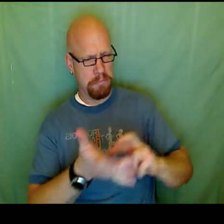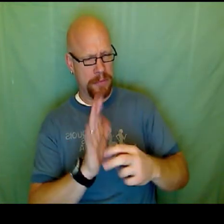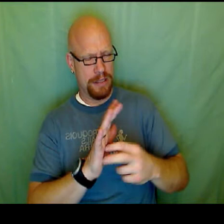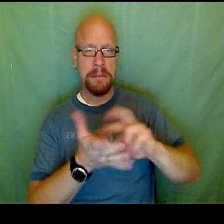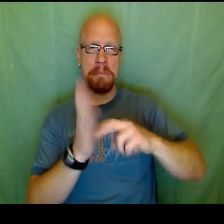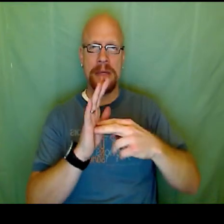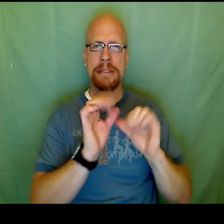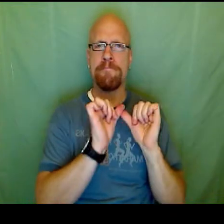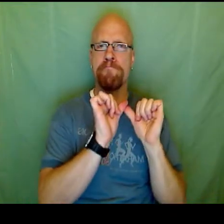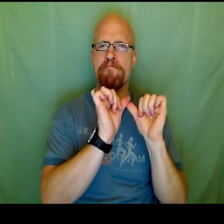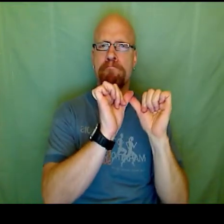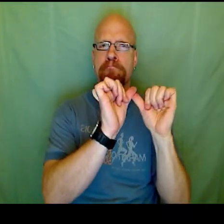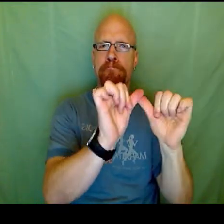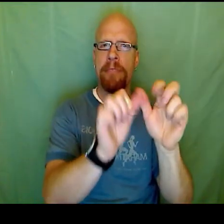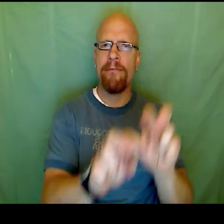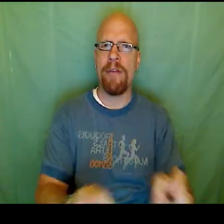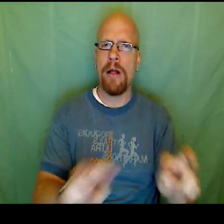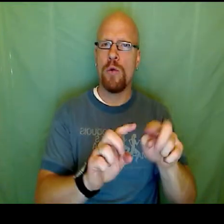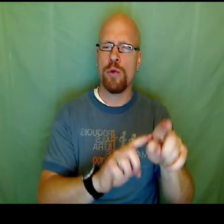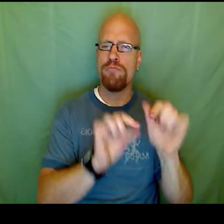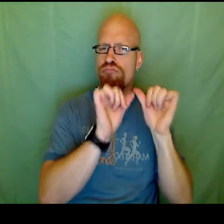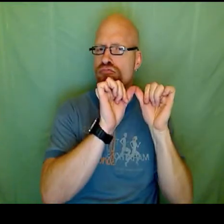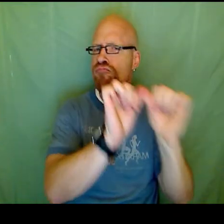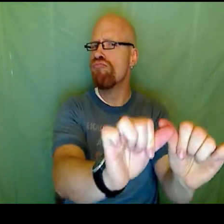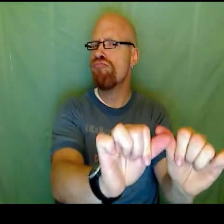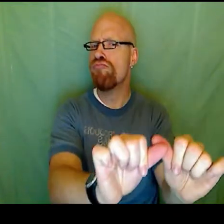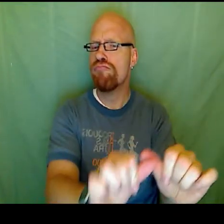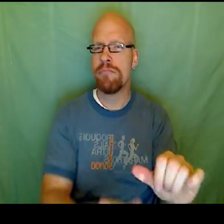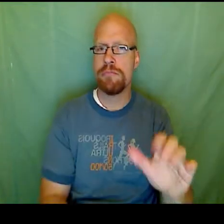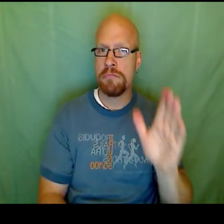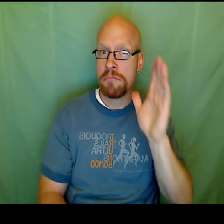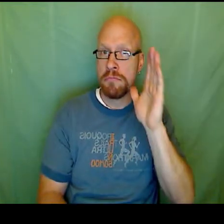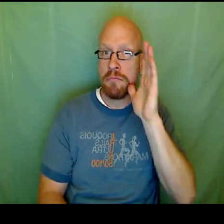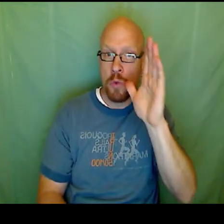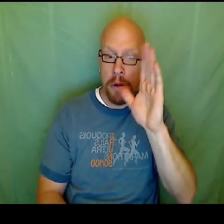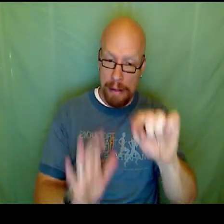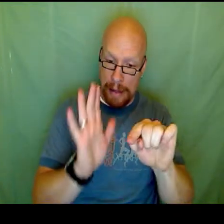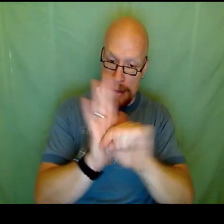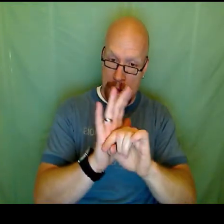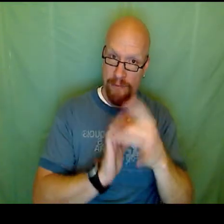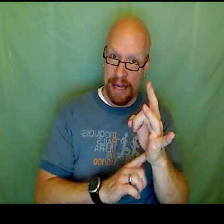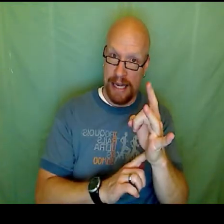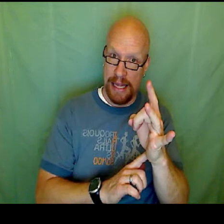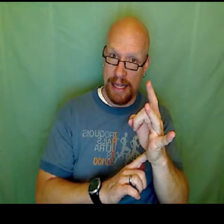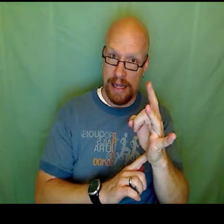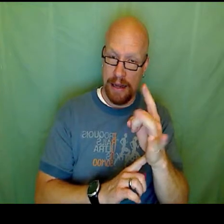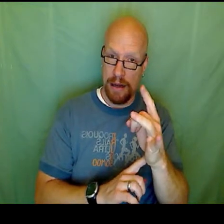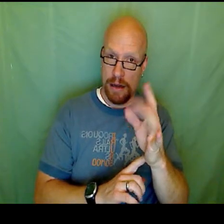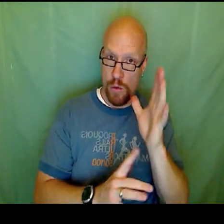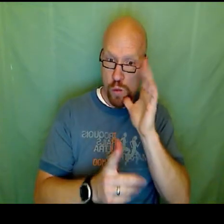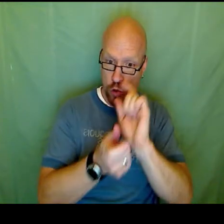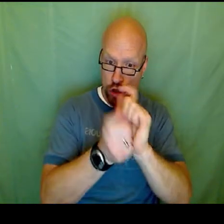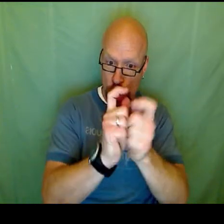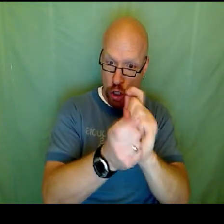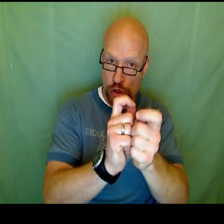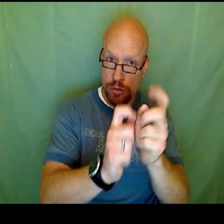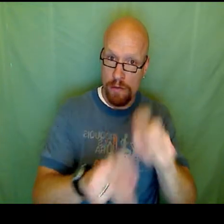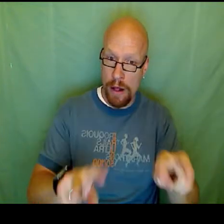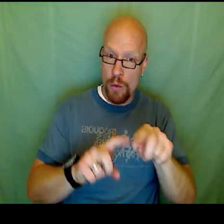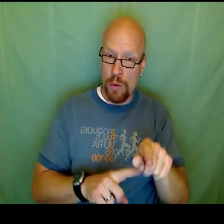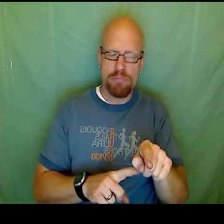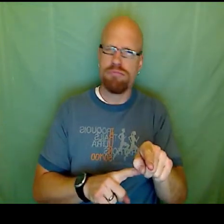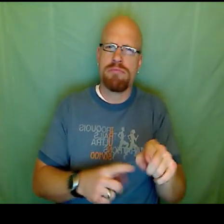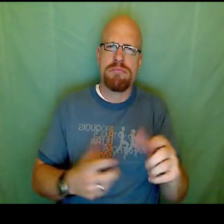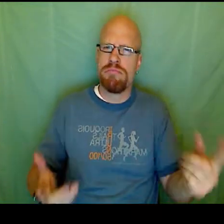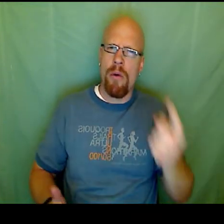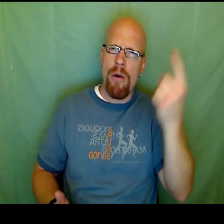a variable. Now, the word constant means constant. It means the value will never change. Like negative